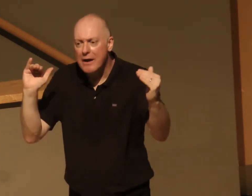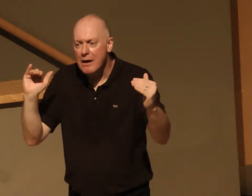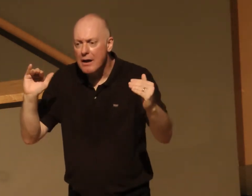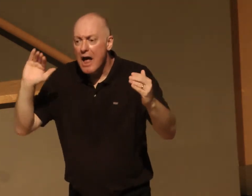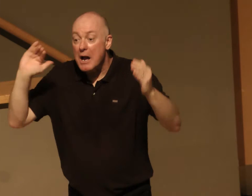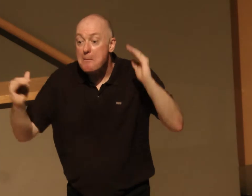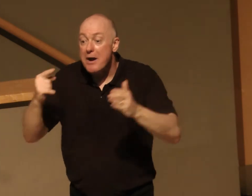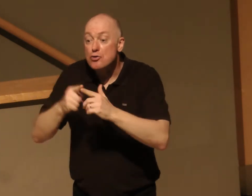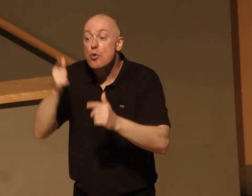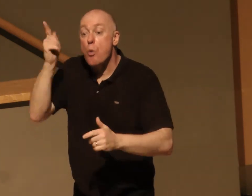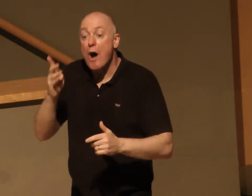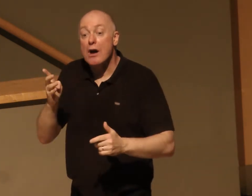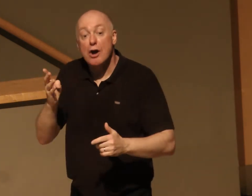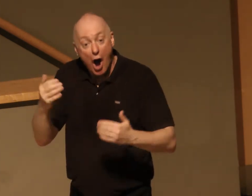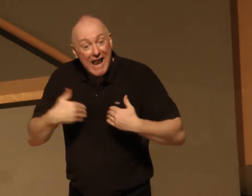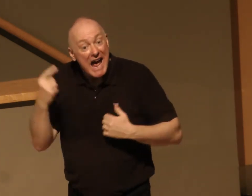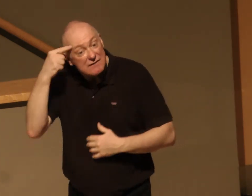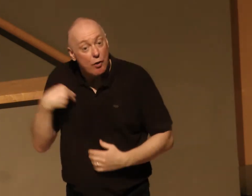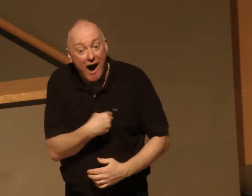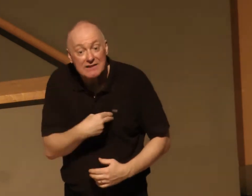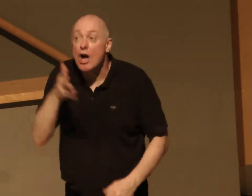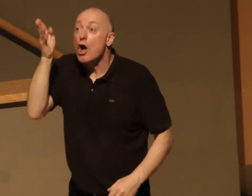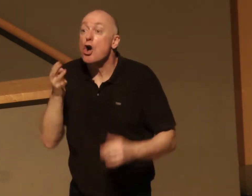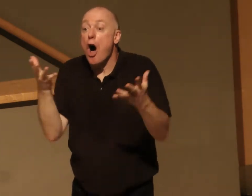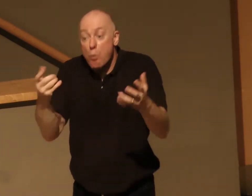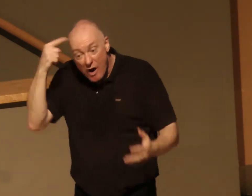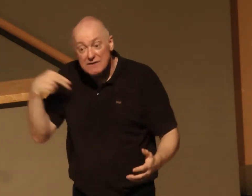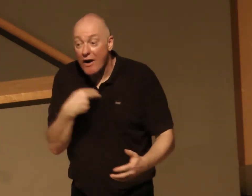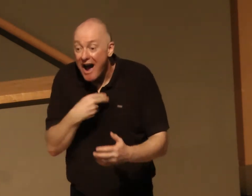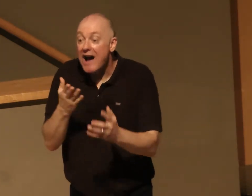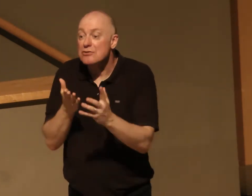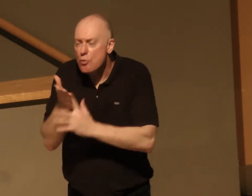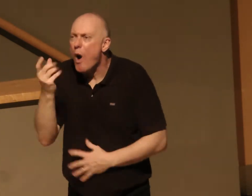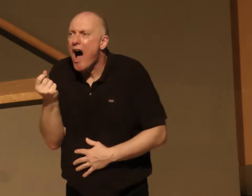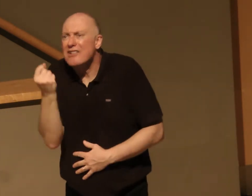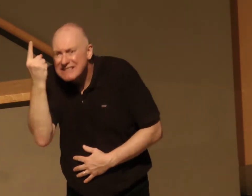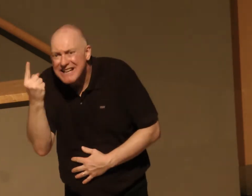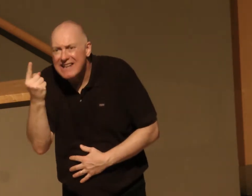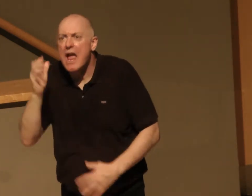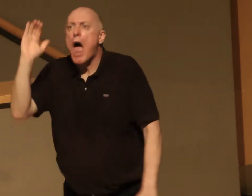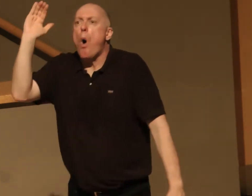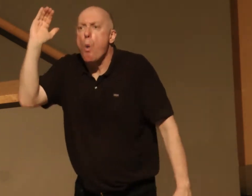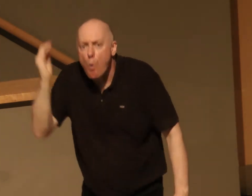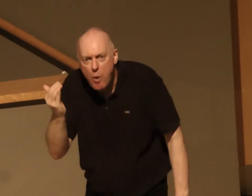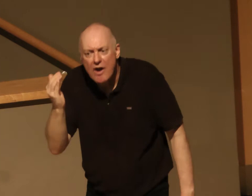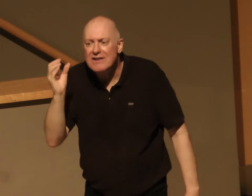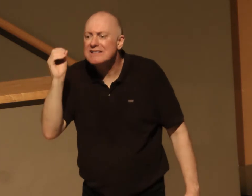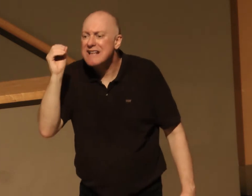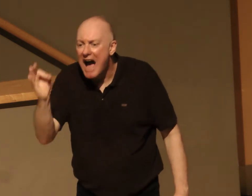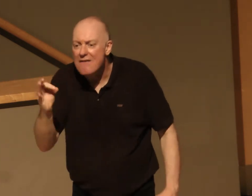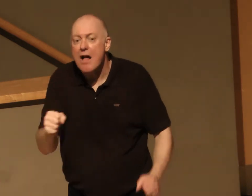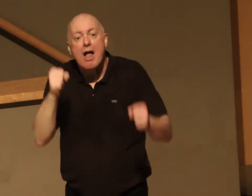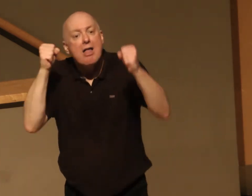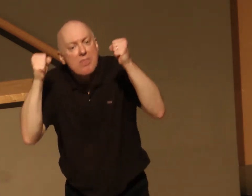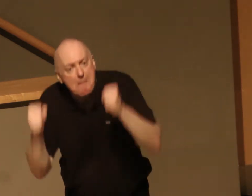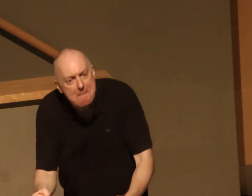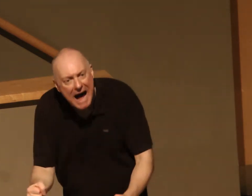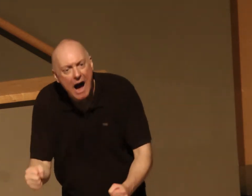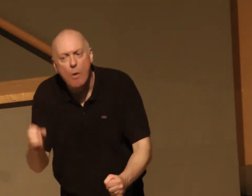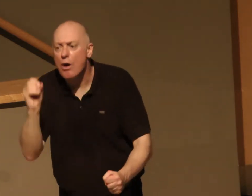God has for us, what God wants for us through an understanding and an awareness of the power of the